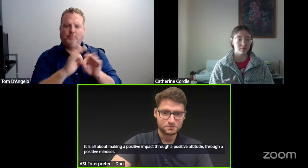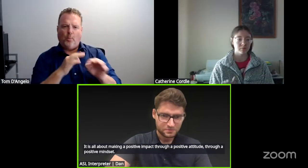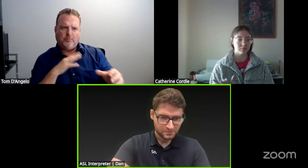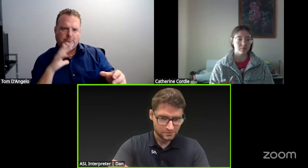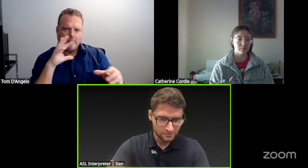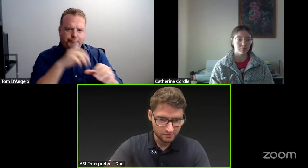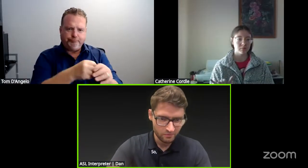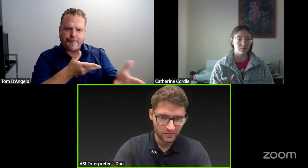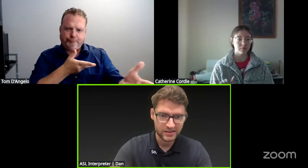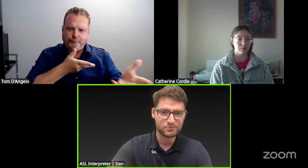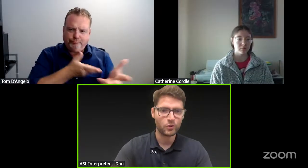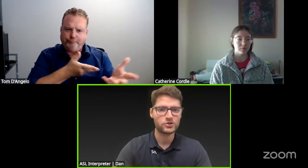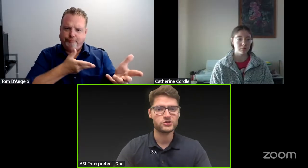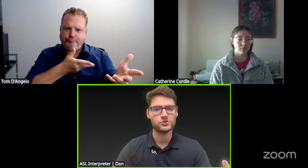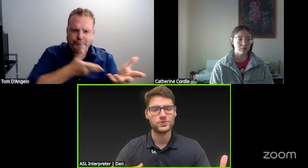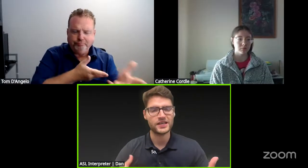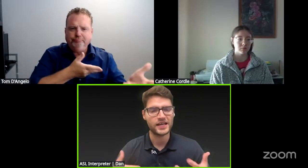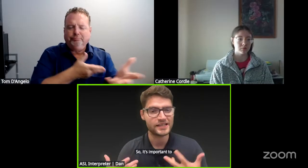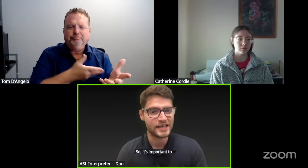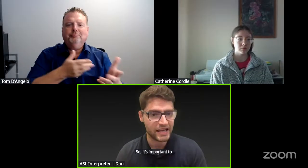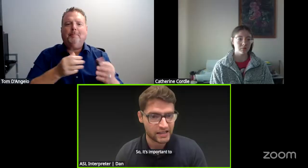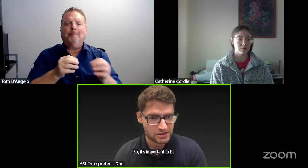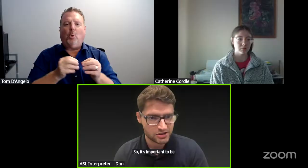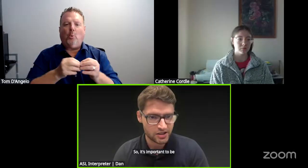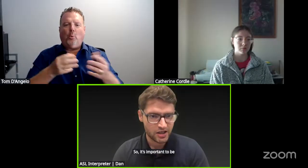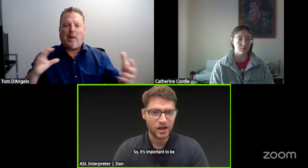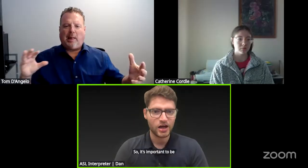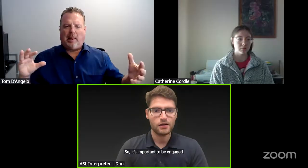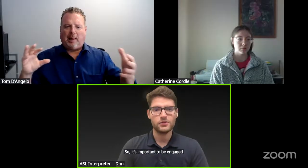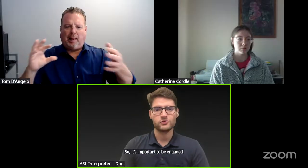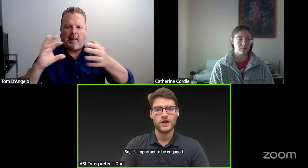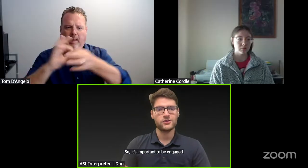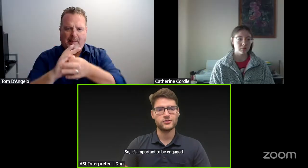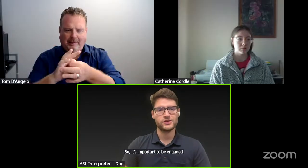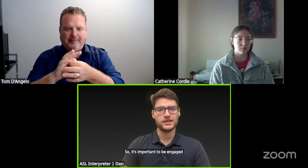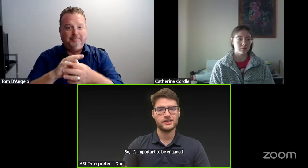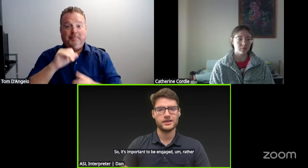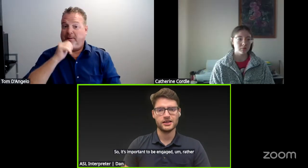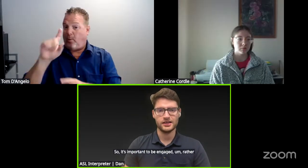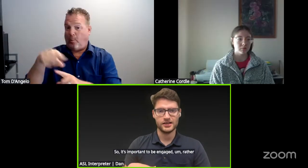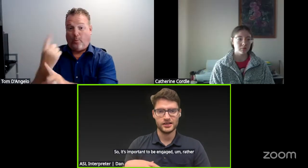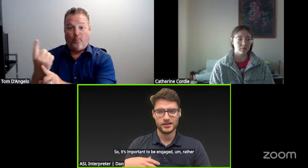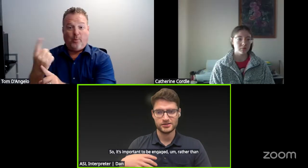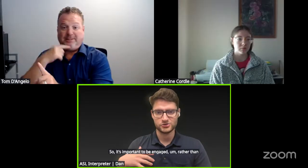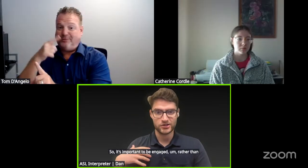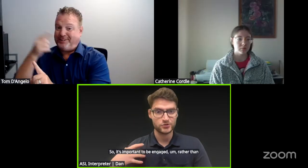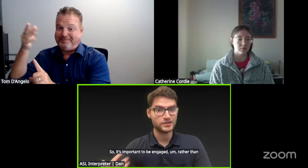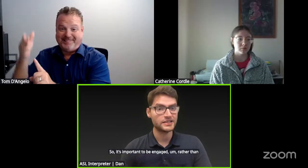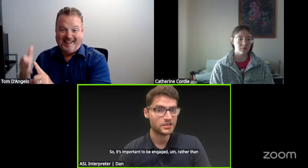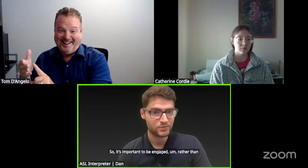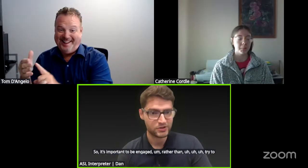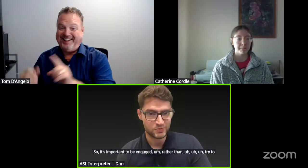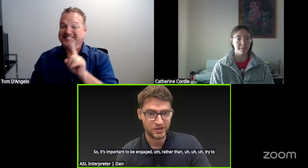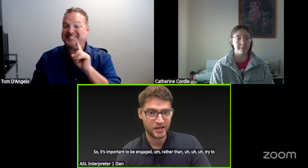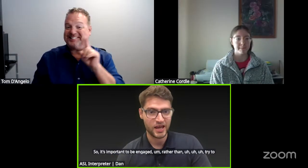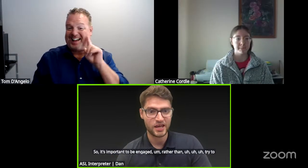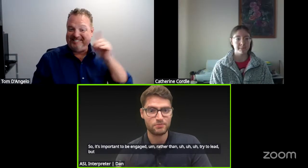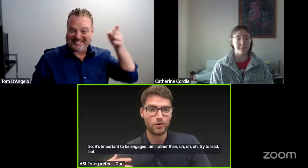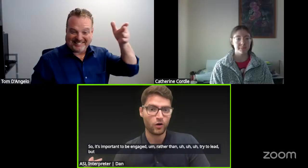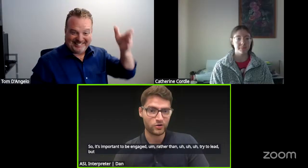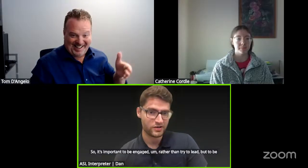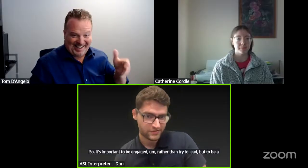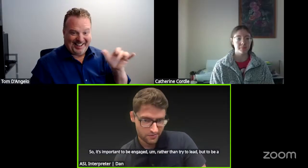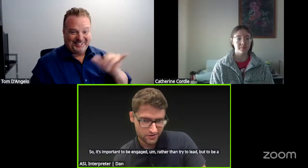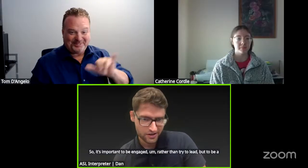So it's important to be engaged rather than try to lead, but to be